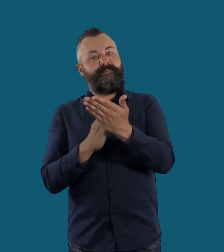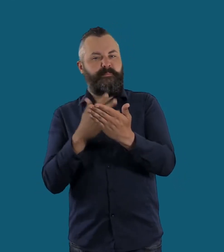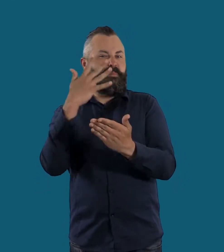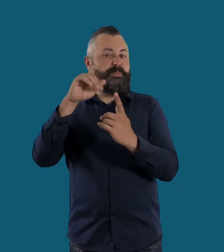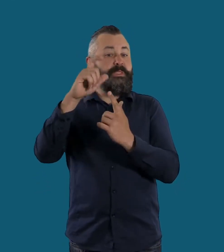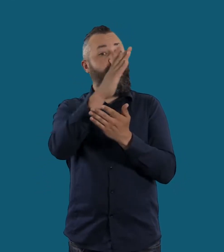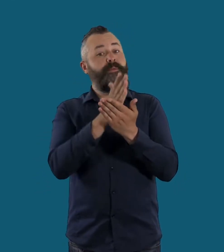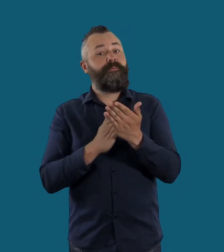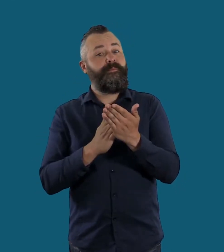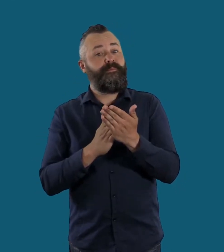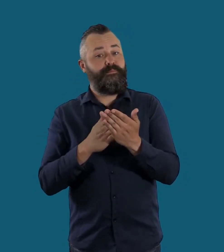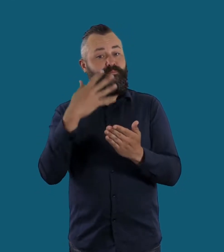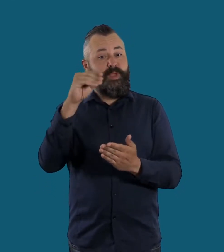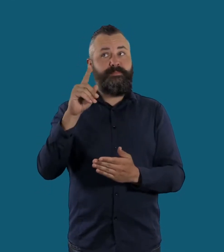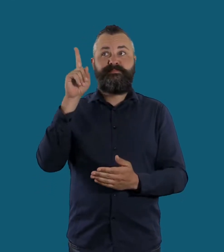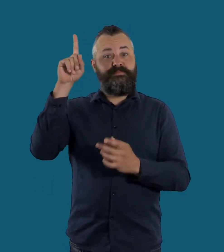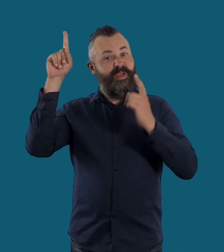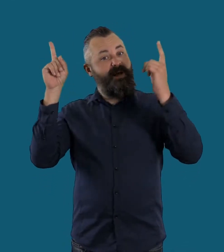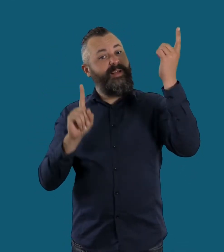Approximately 50% of all bushfires are triggered by lightning strikes.